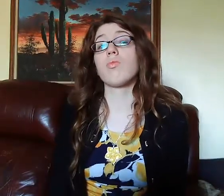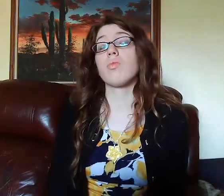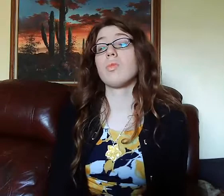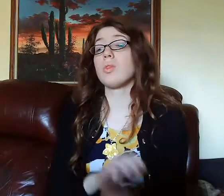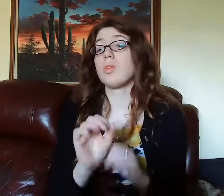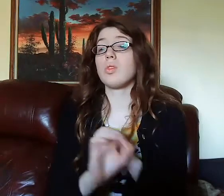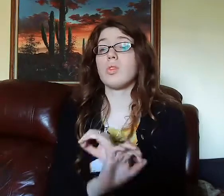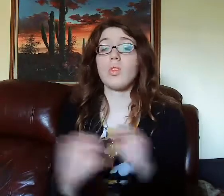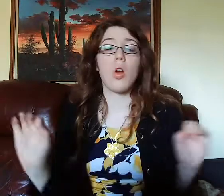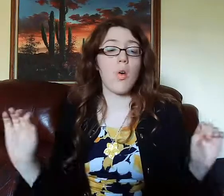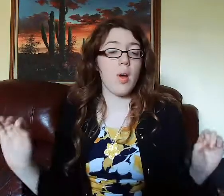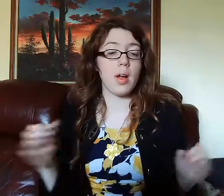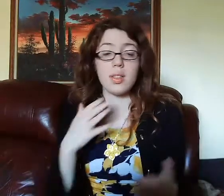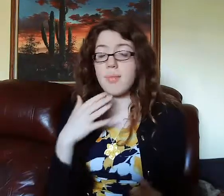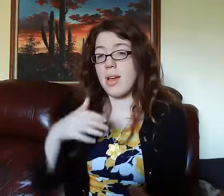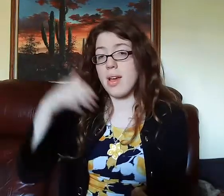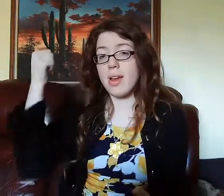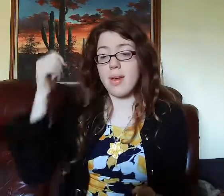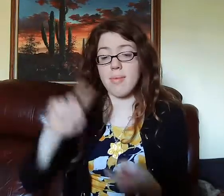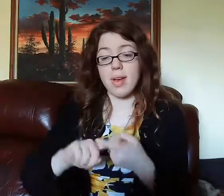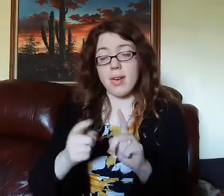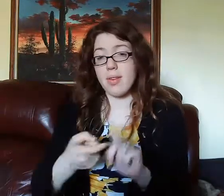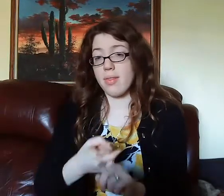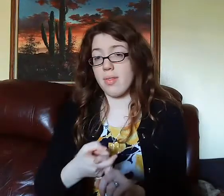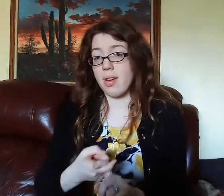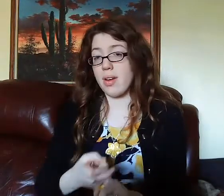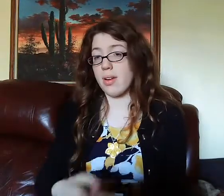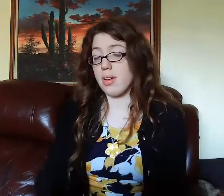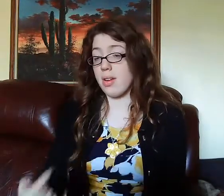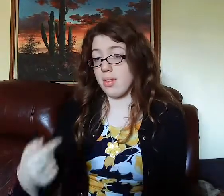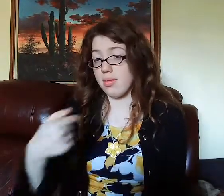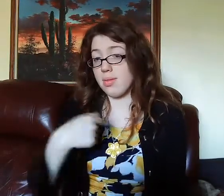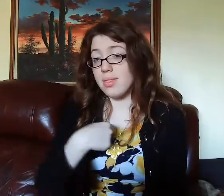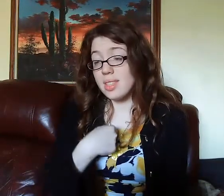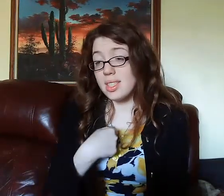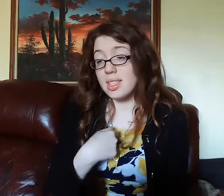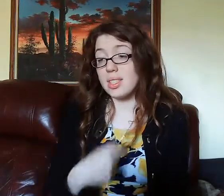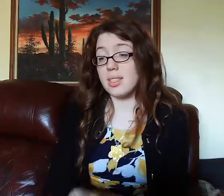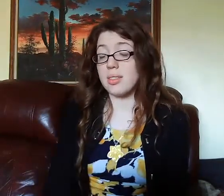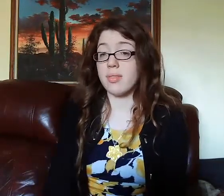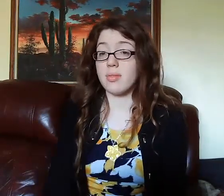And no one's been a better friend And no one's been friend